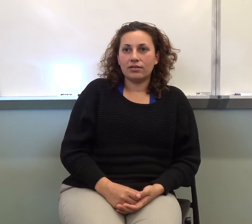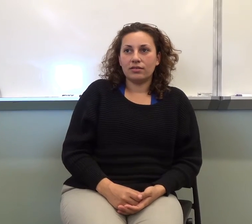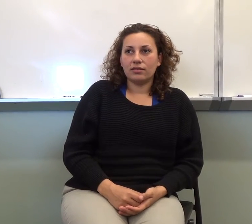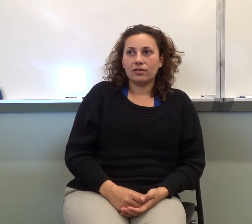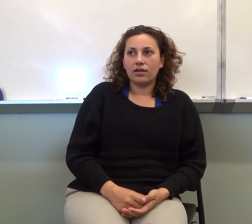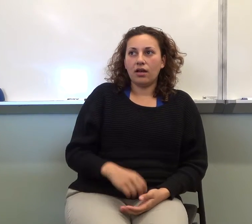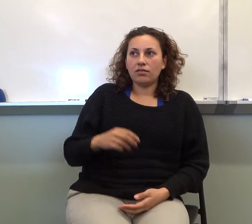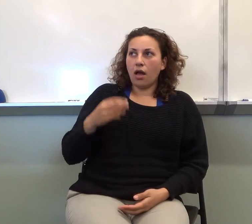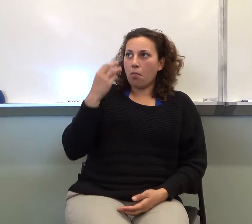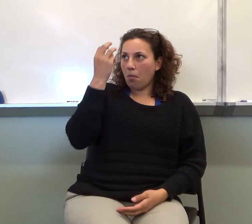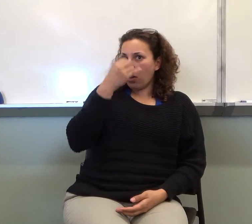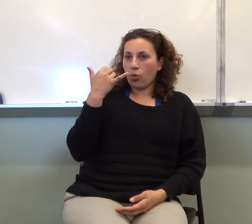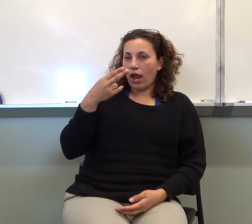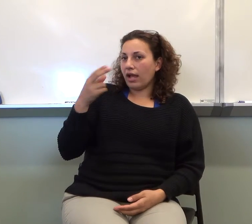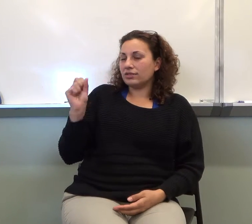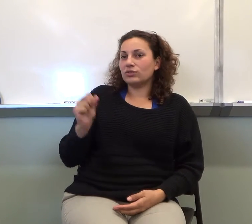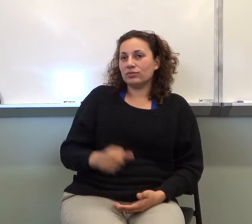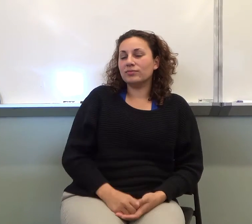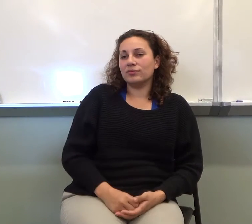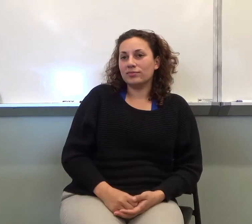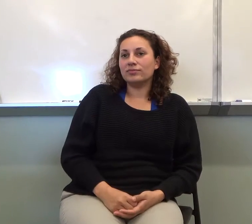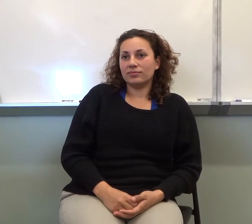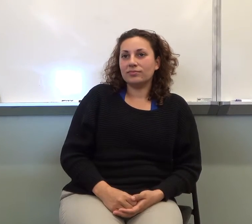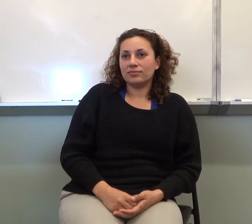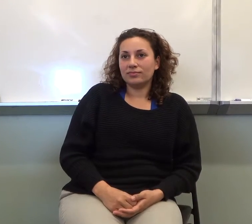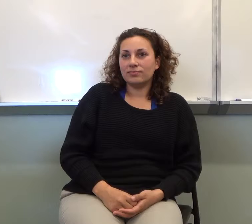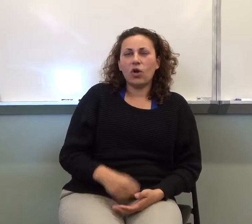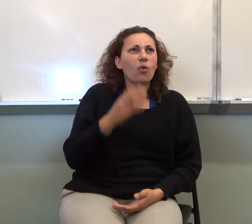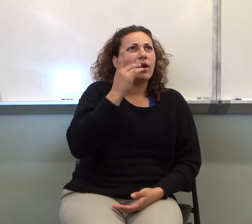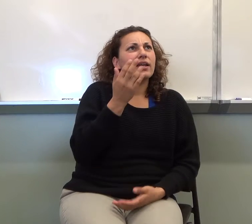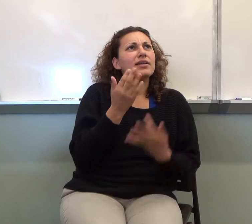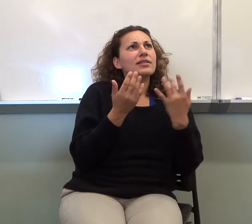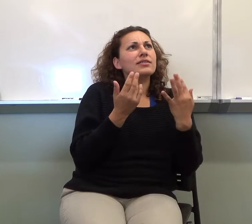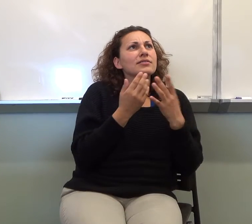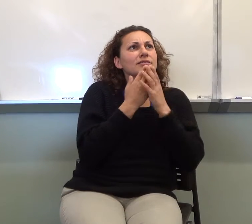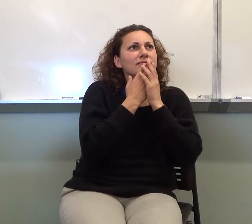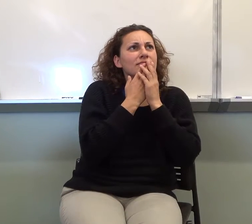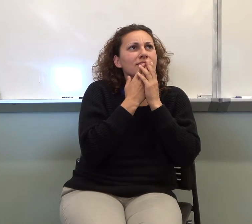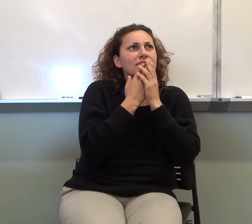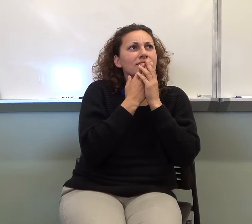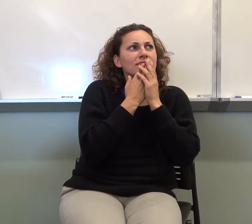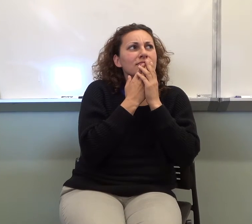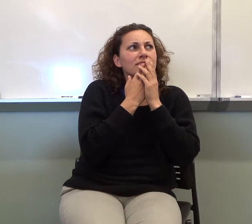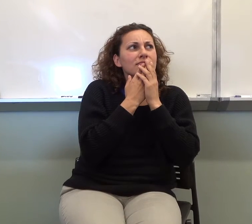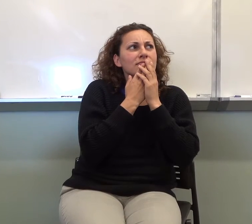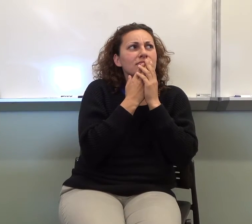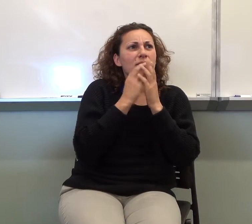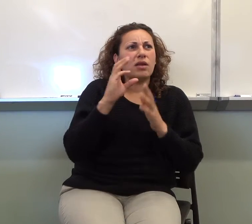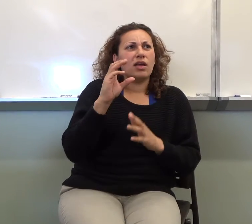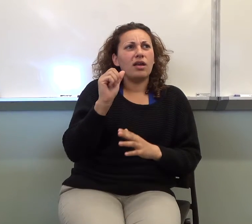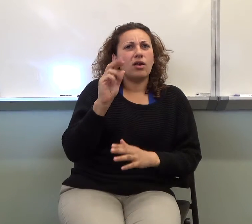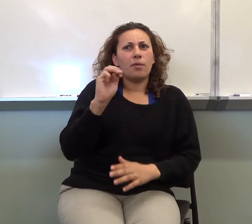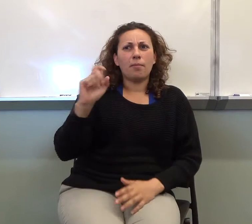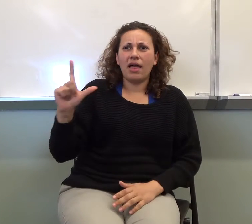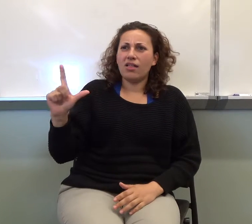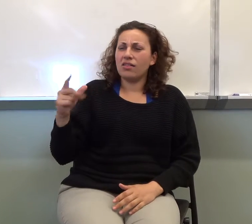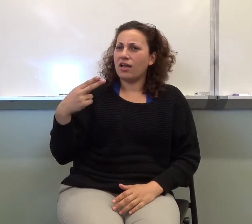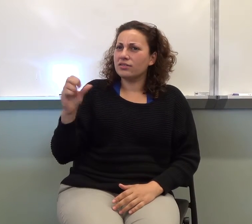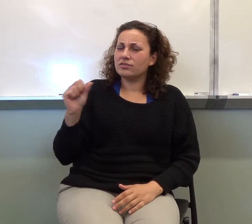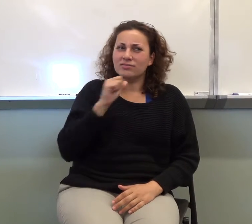Probability of 1, by the way, means it's absolutely certain. Okay? In other words, if there's one freshman in the class, what's the probability of